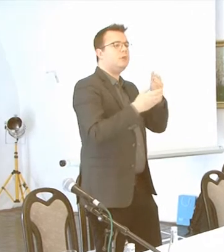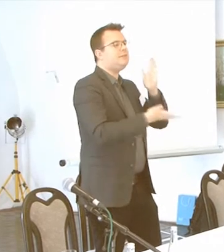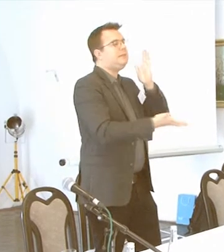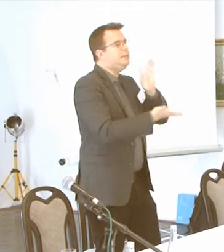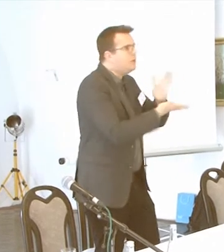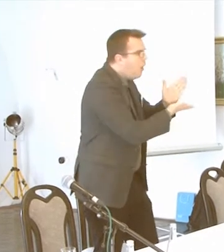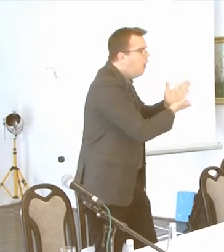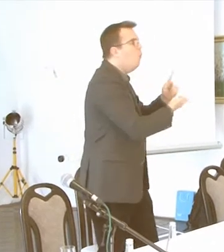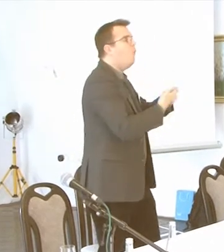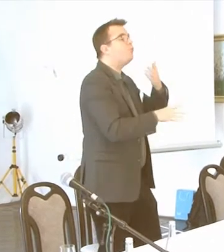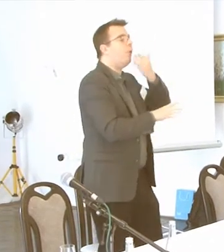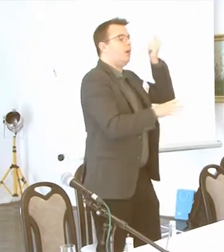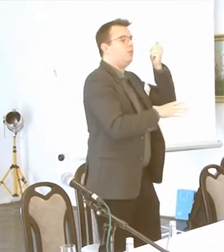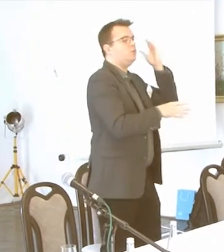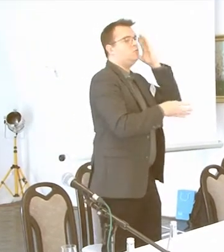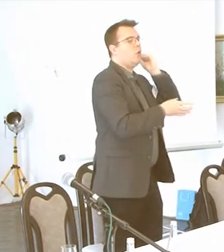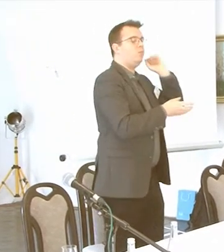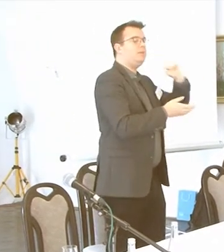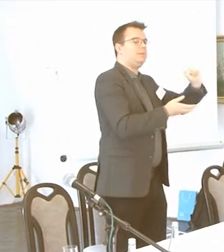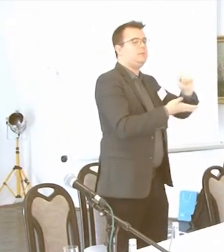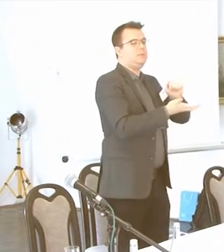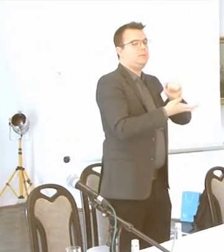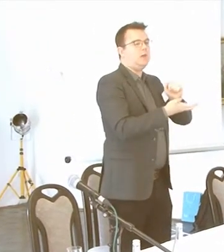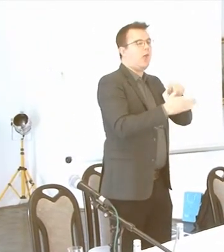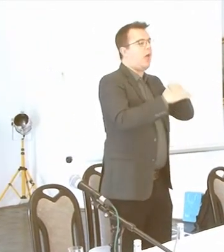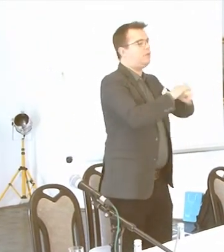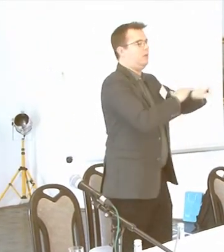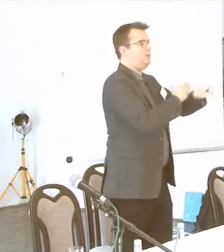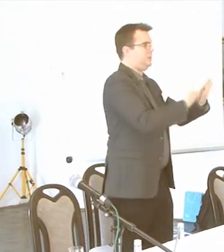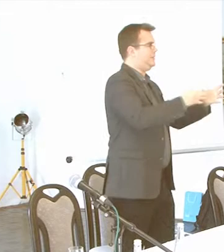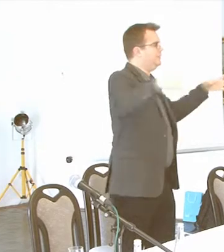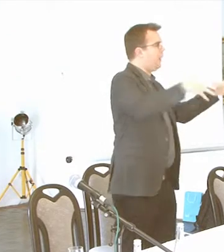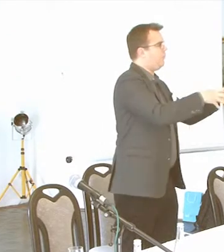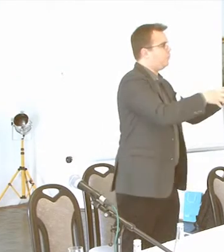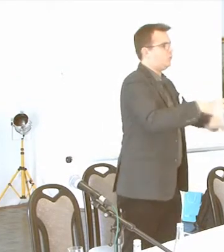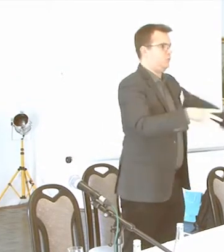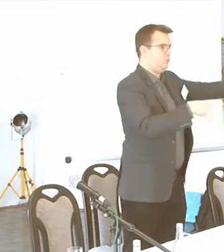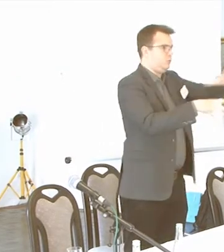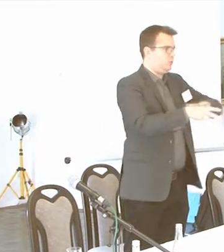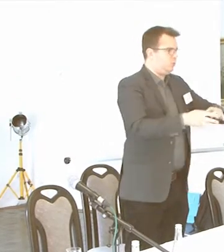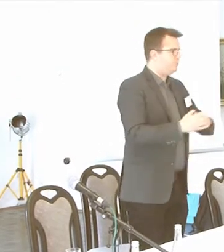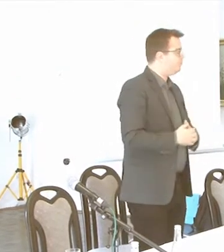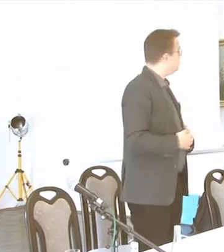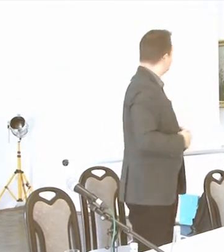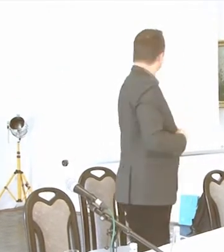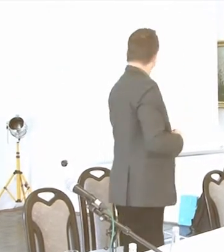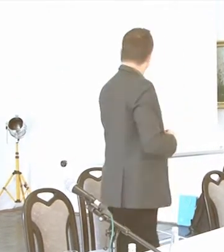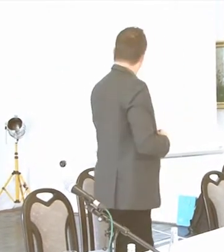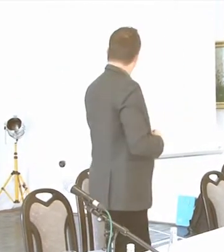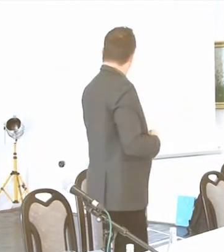important political issues is deaf rights and improve the accessibility for deaf people in the